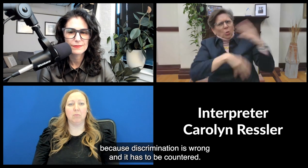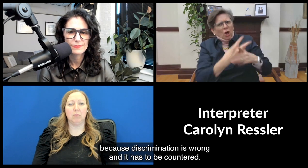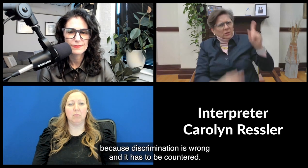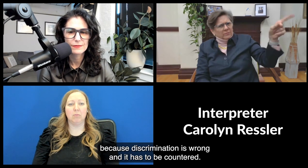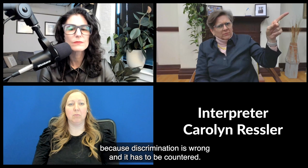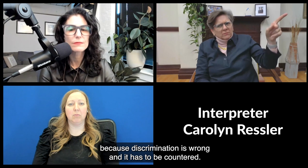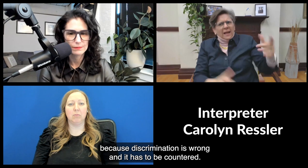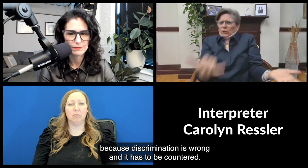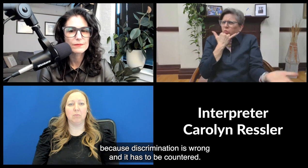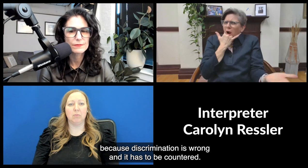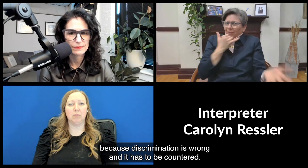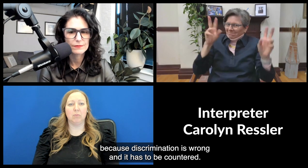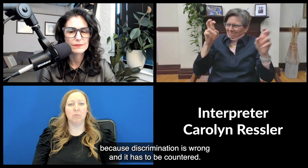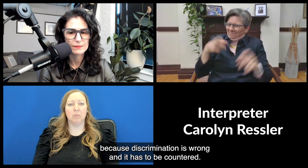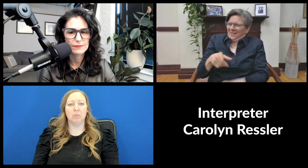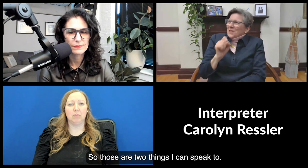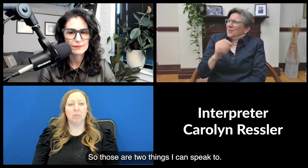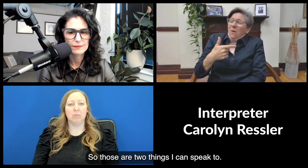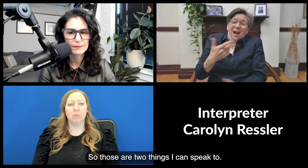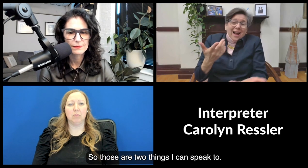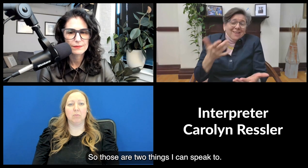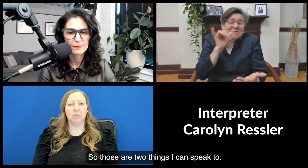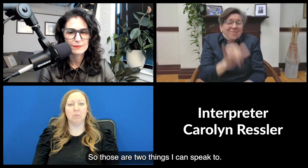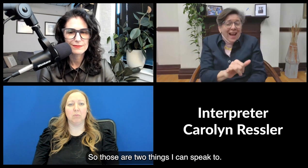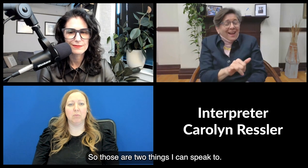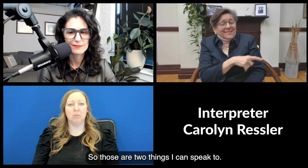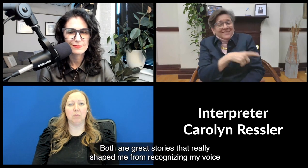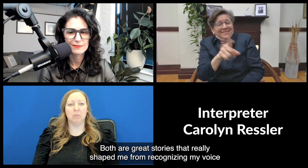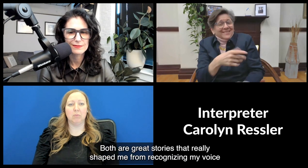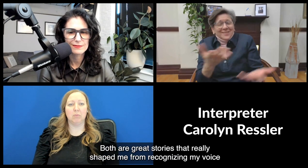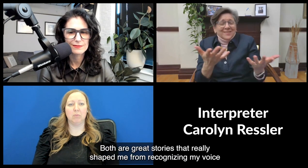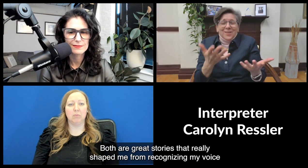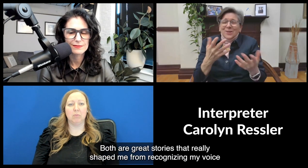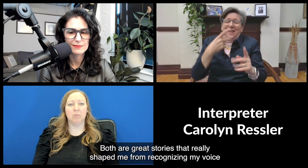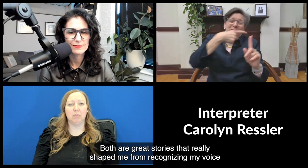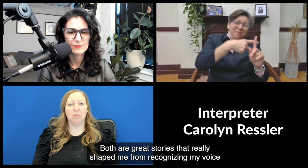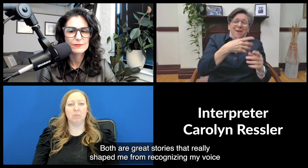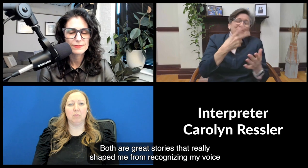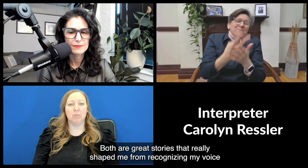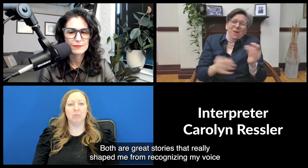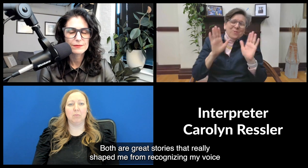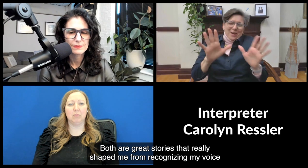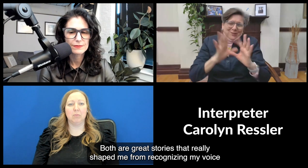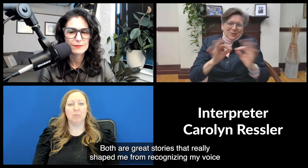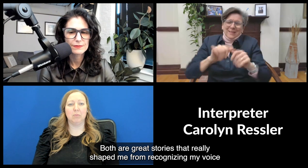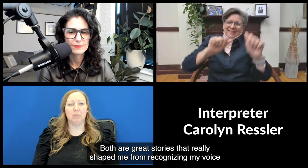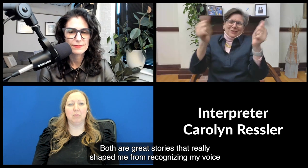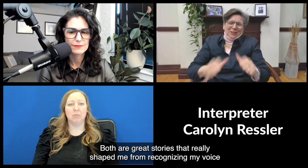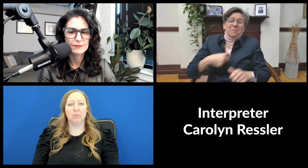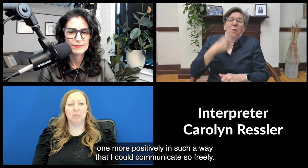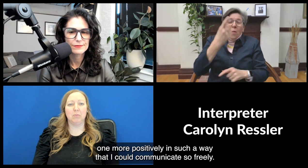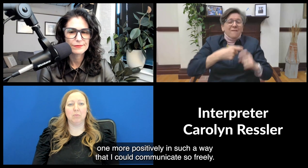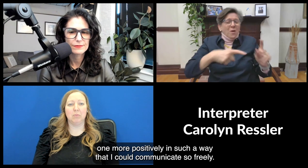importance of really creating change in the world because discrimination is wrong and it has to be countered. So those are two things I can speak to.